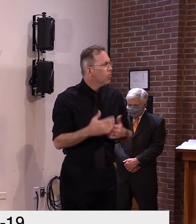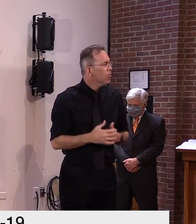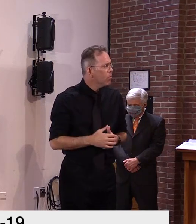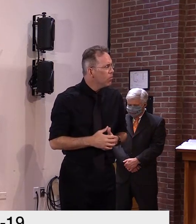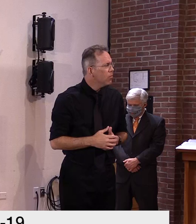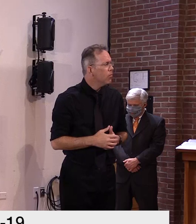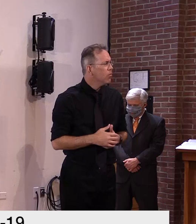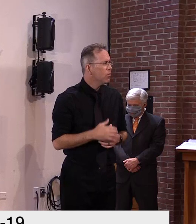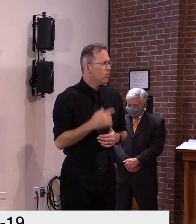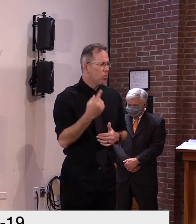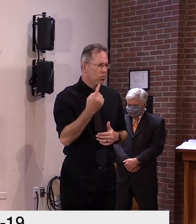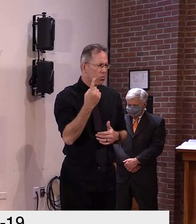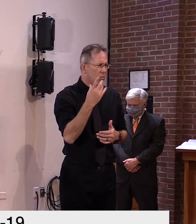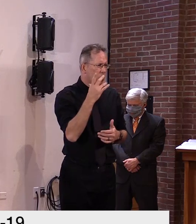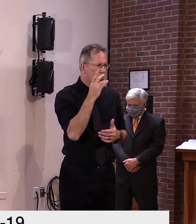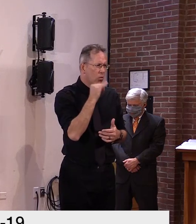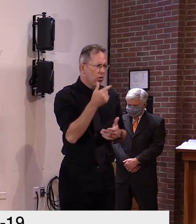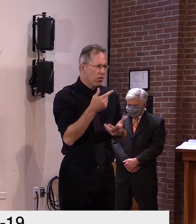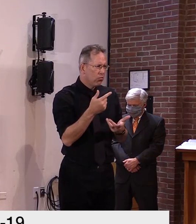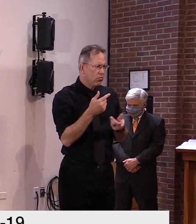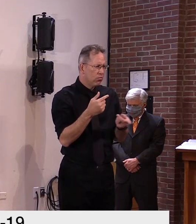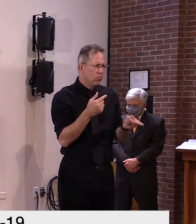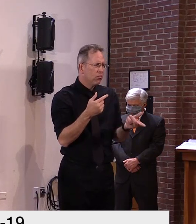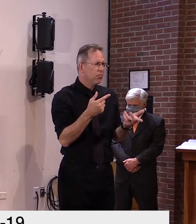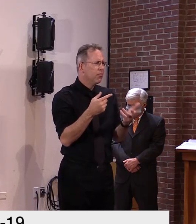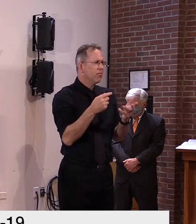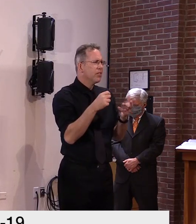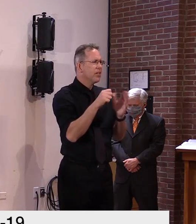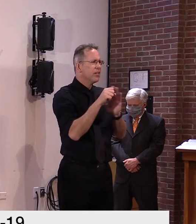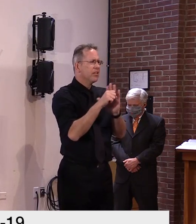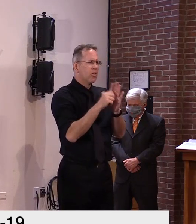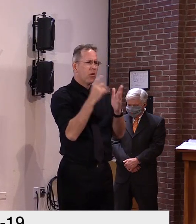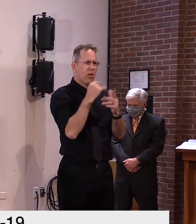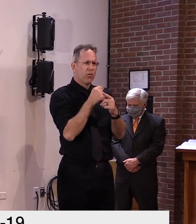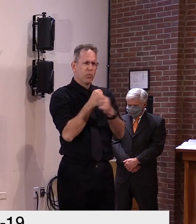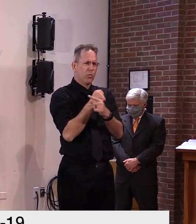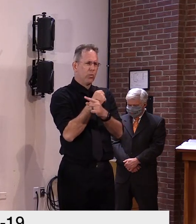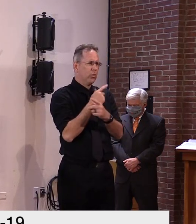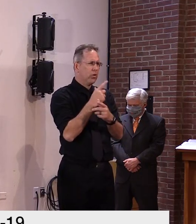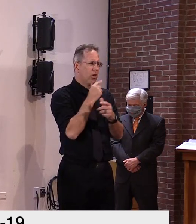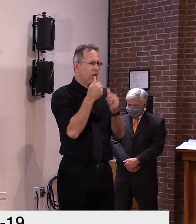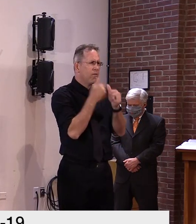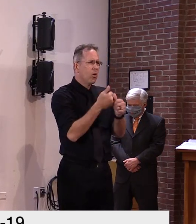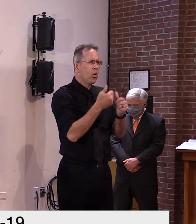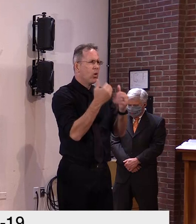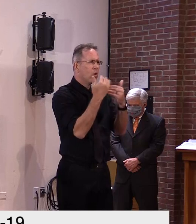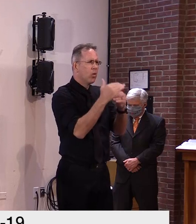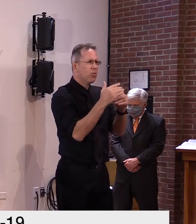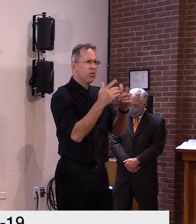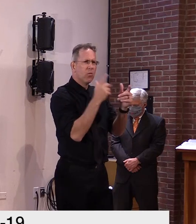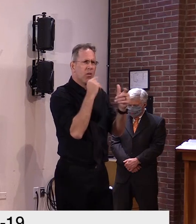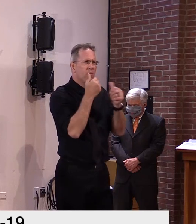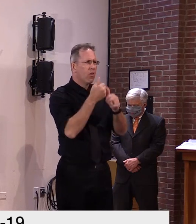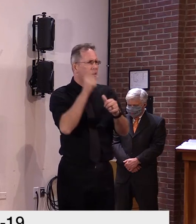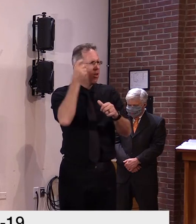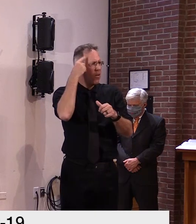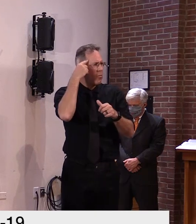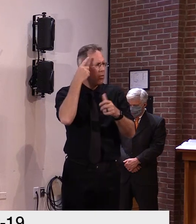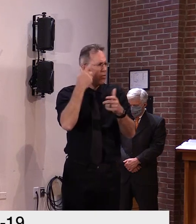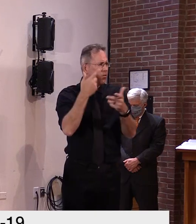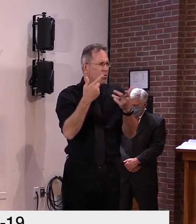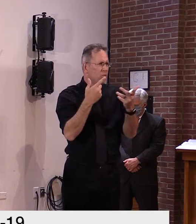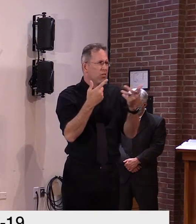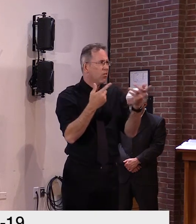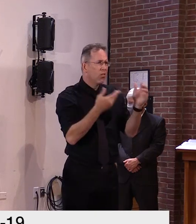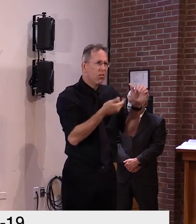standard of 235 per thousand. I hope that's not something we're